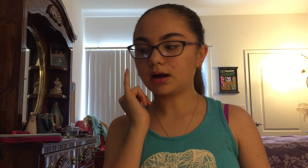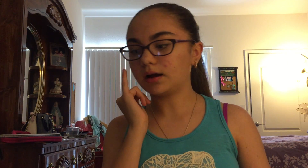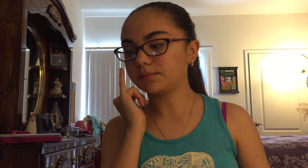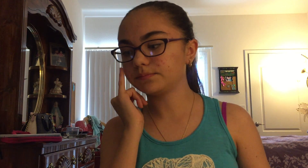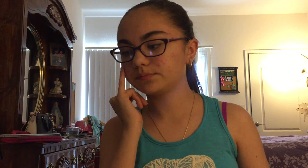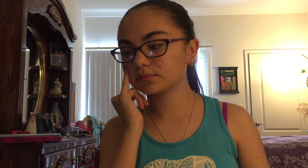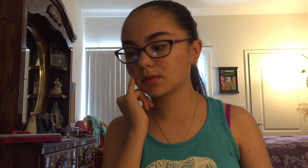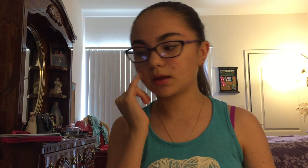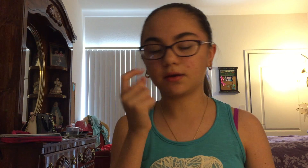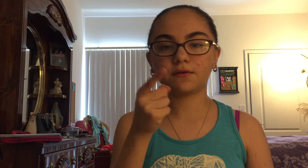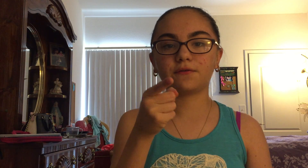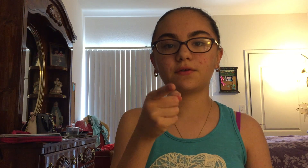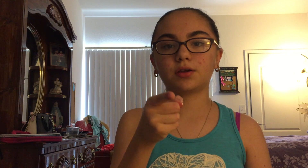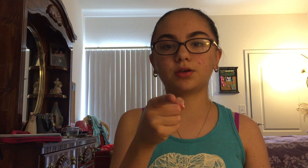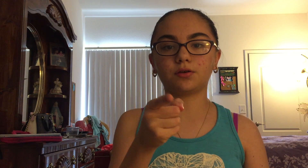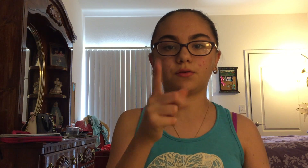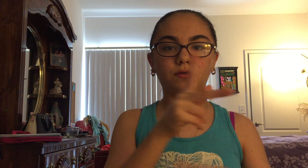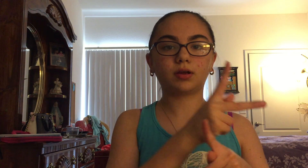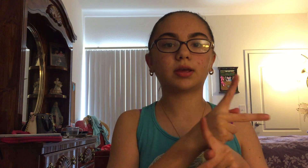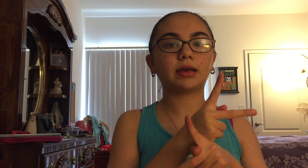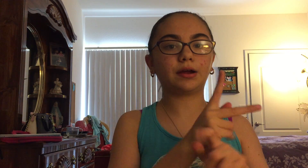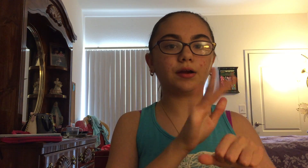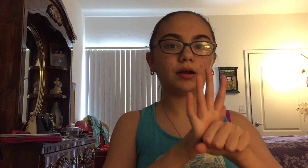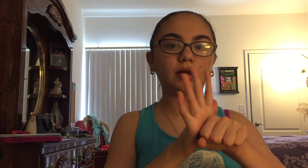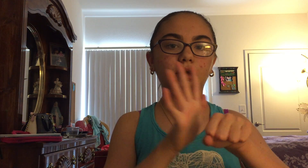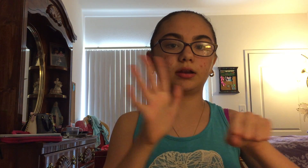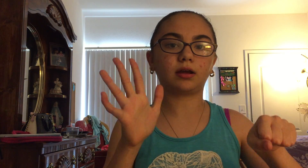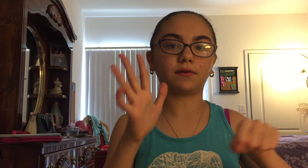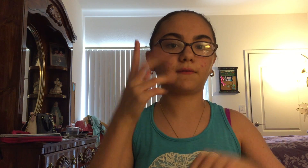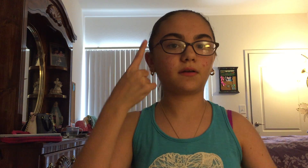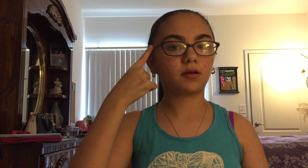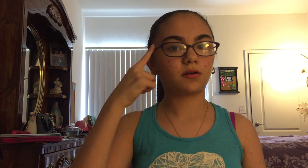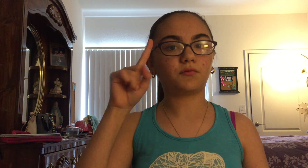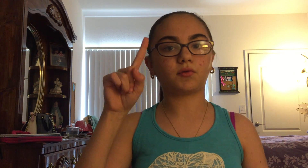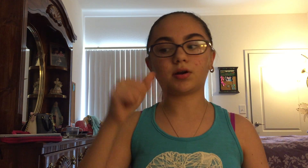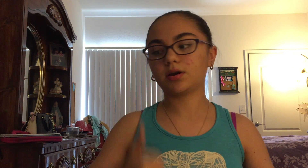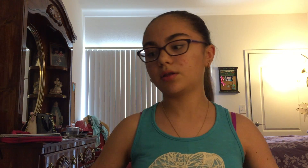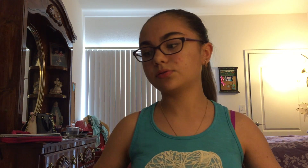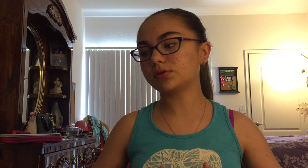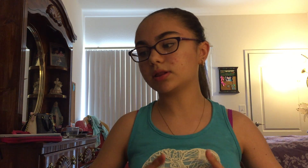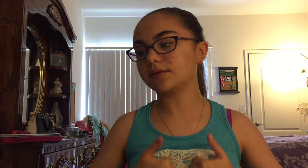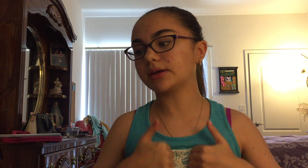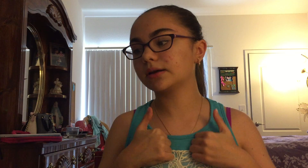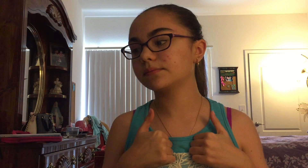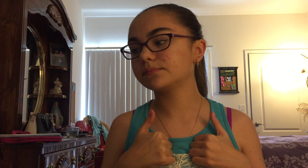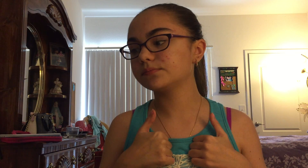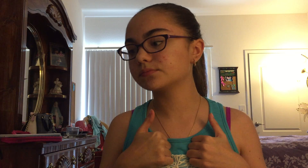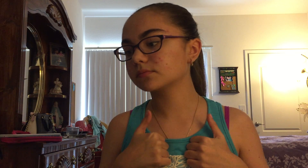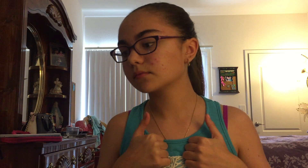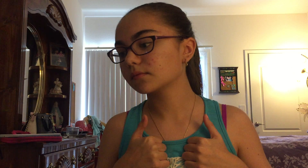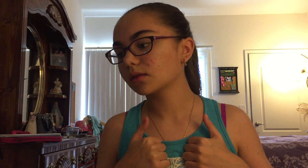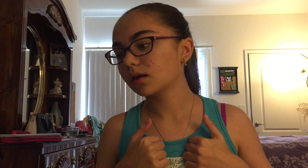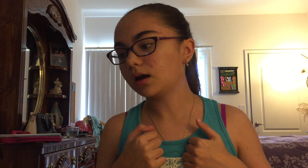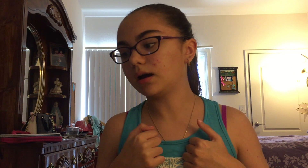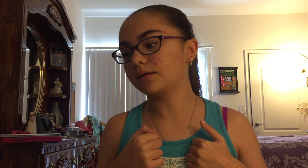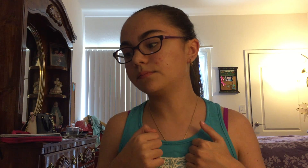um if you care enough for the living um